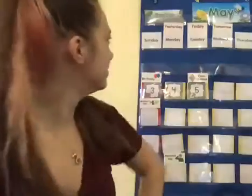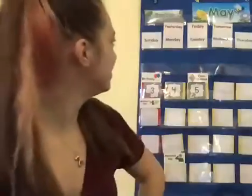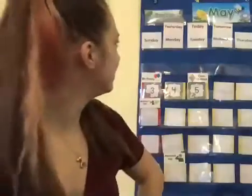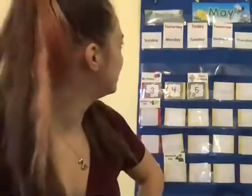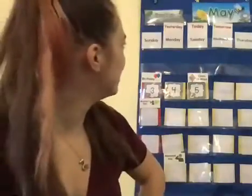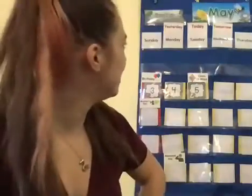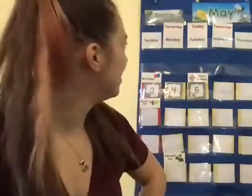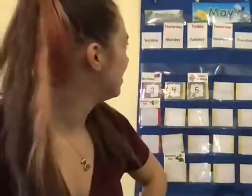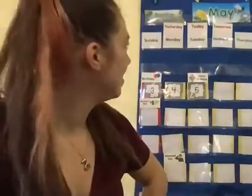we, what's today?